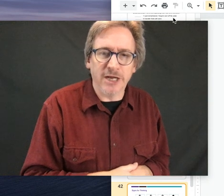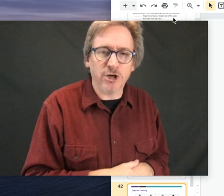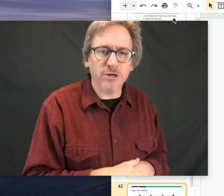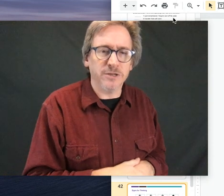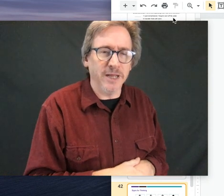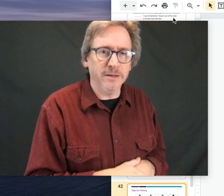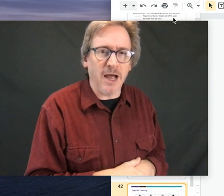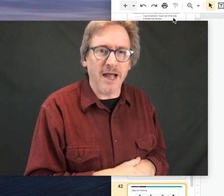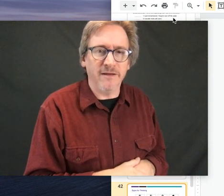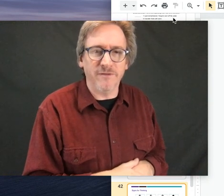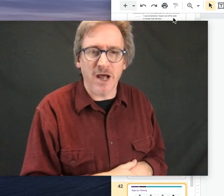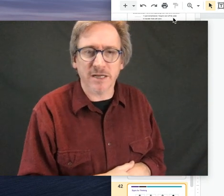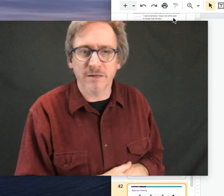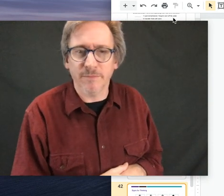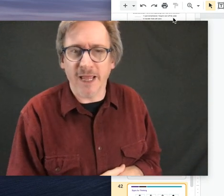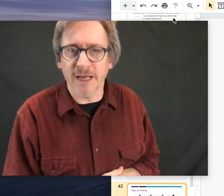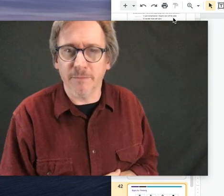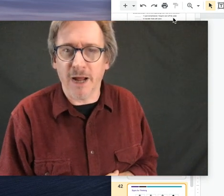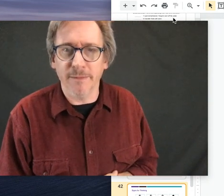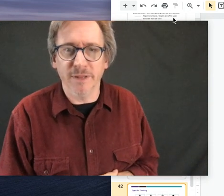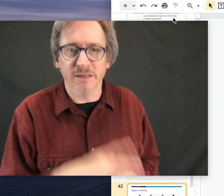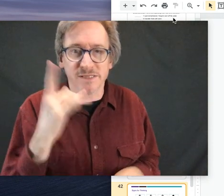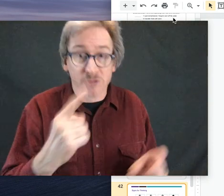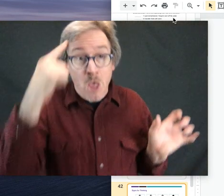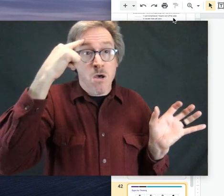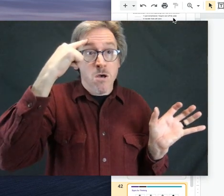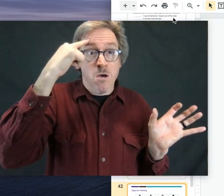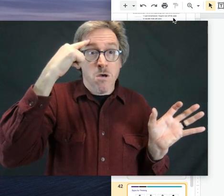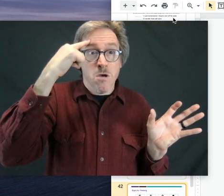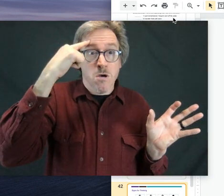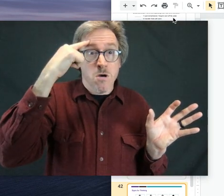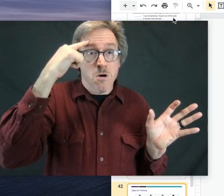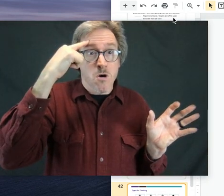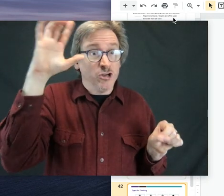It occurred to me I have not paid my bills.